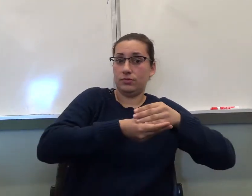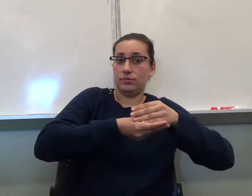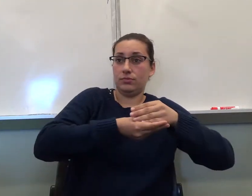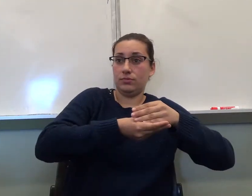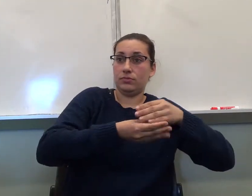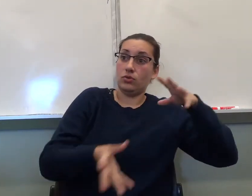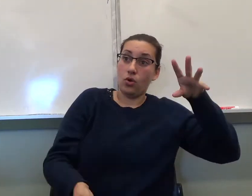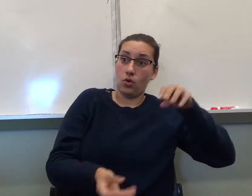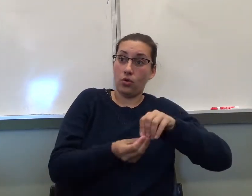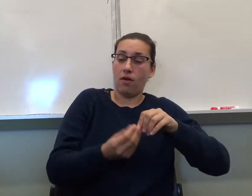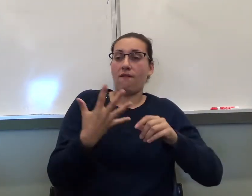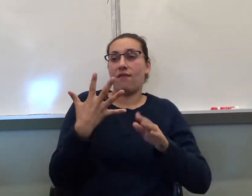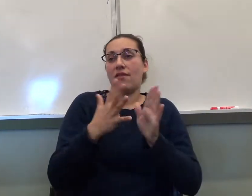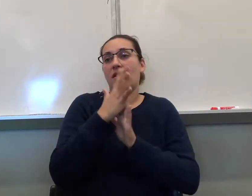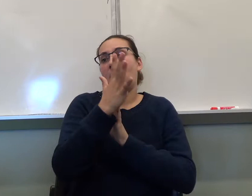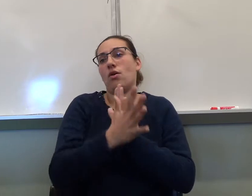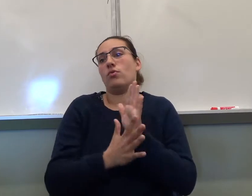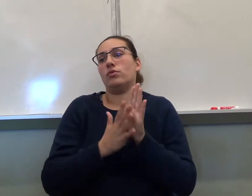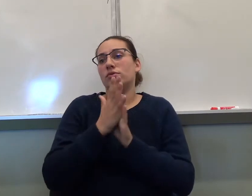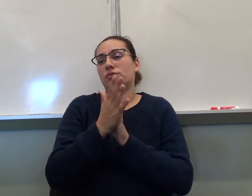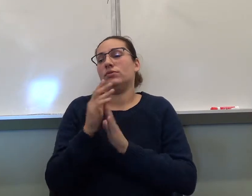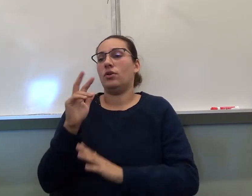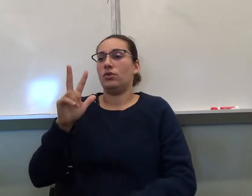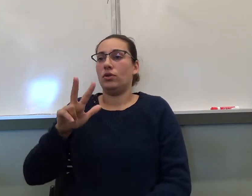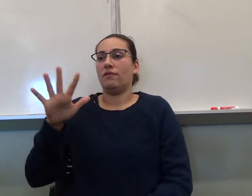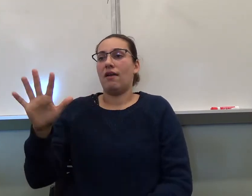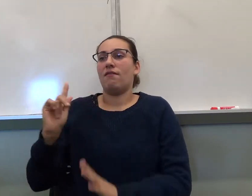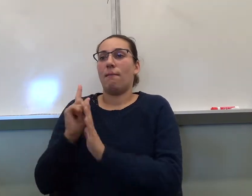hours and 35 minutes.